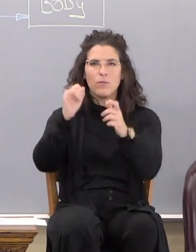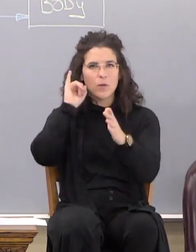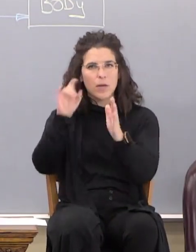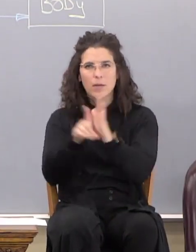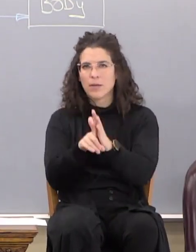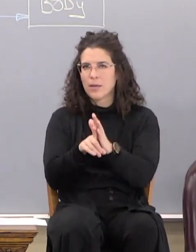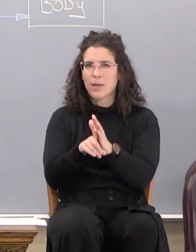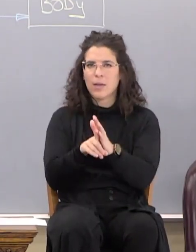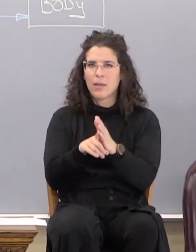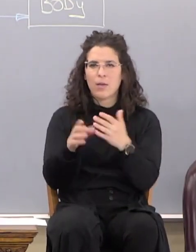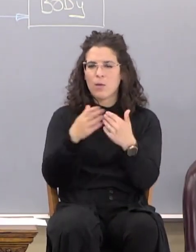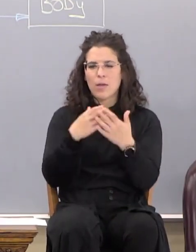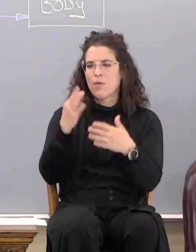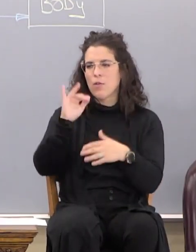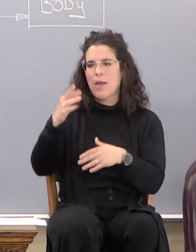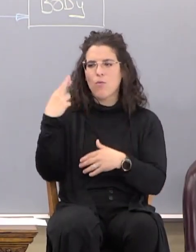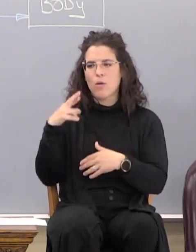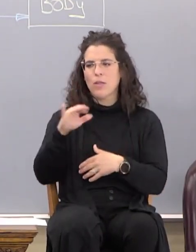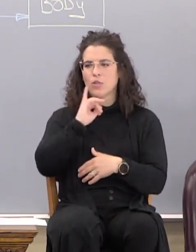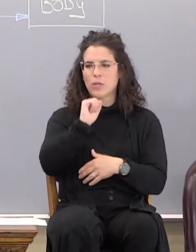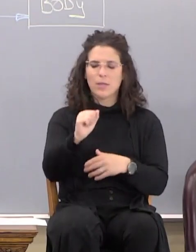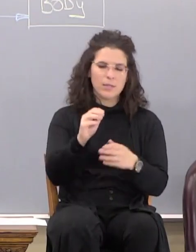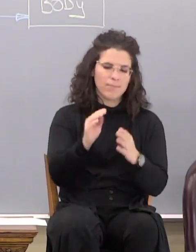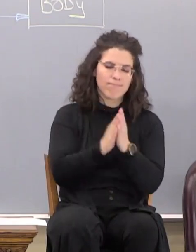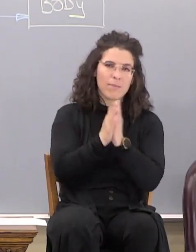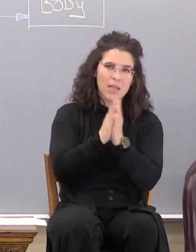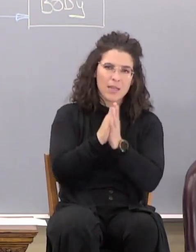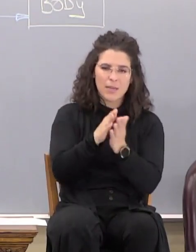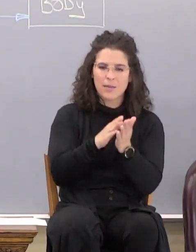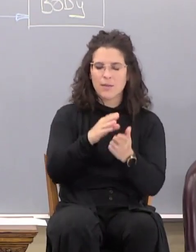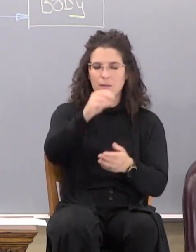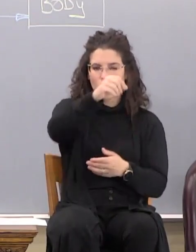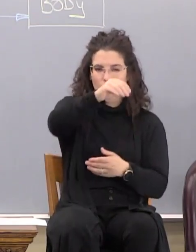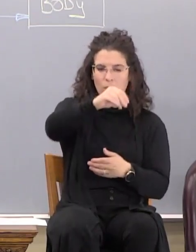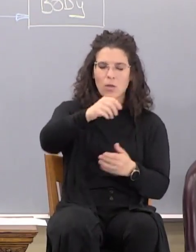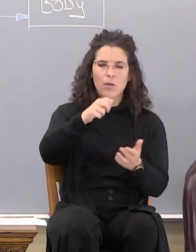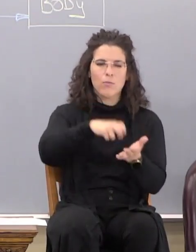that whatever that religion is. If you're a Methodist, you sprinkle. If you're a